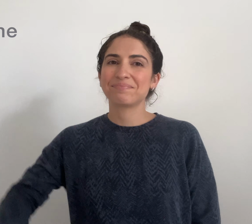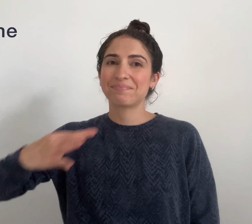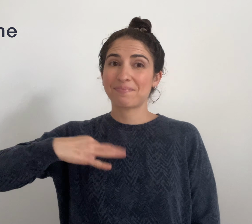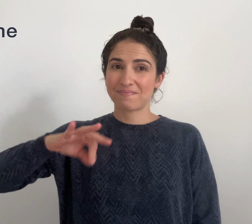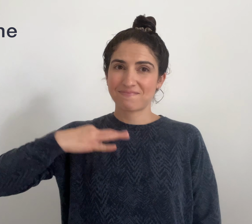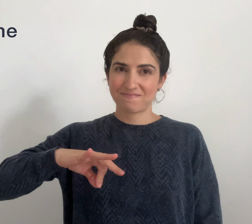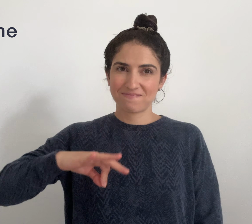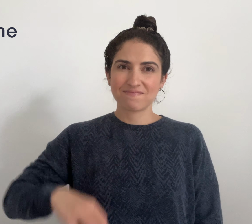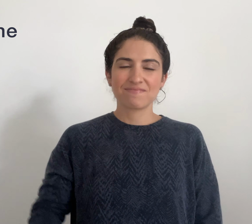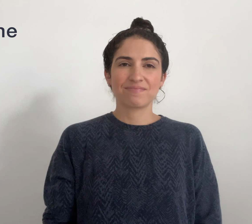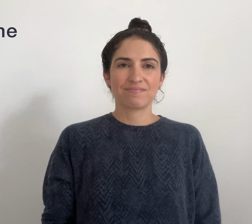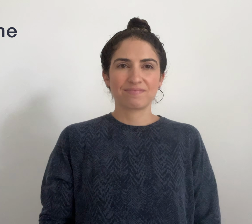Maine.